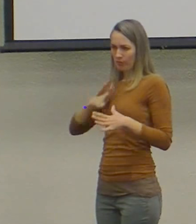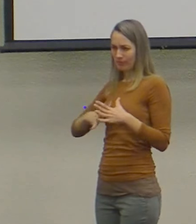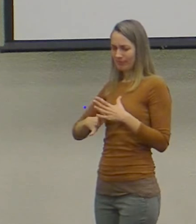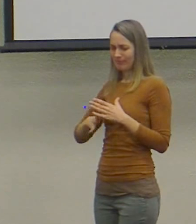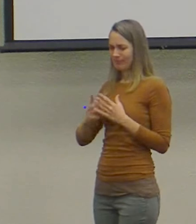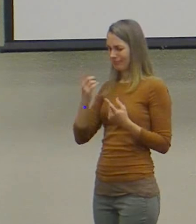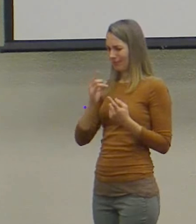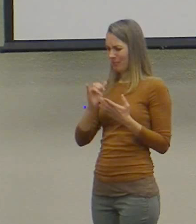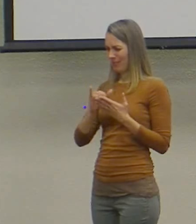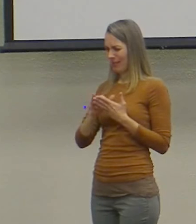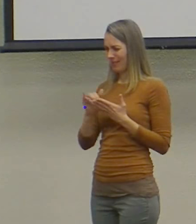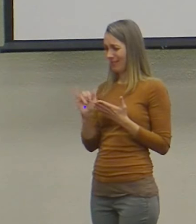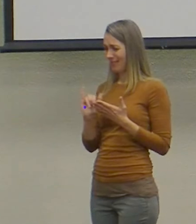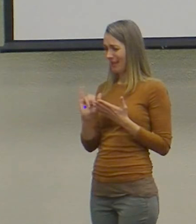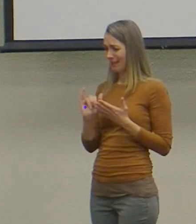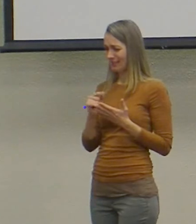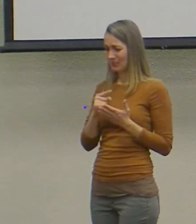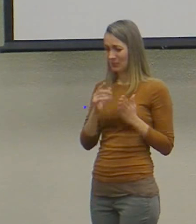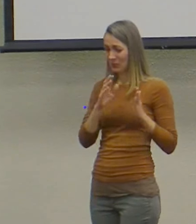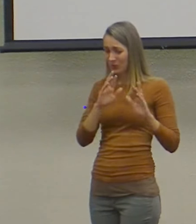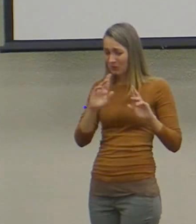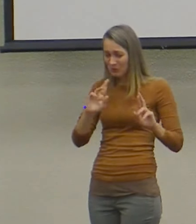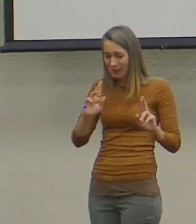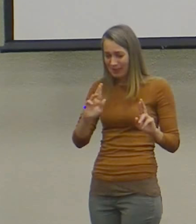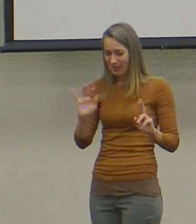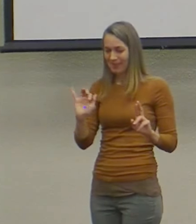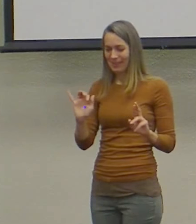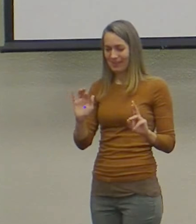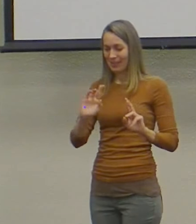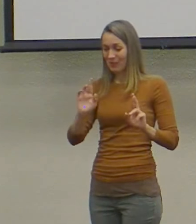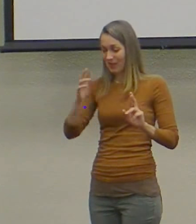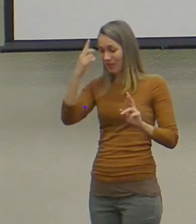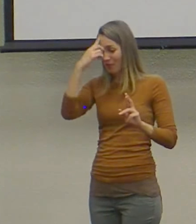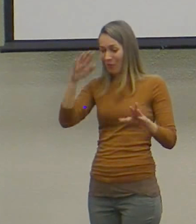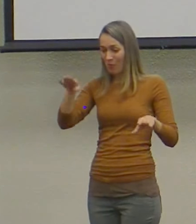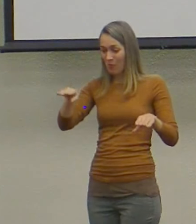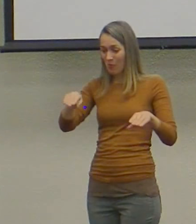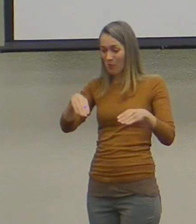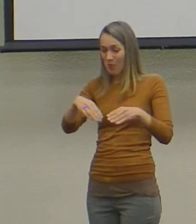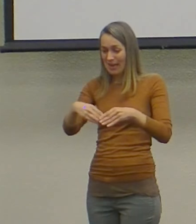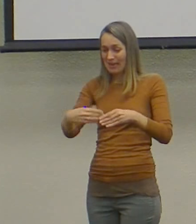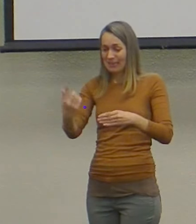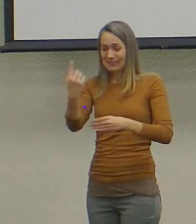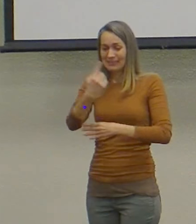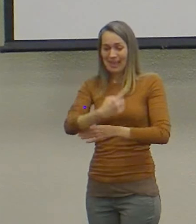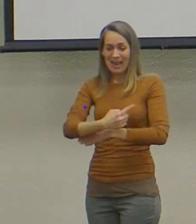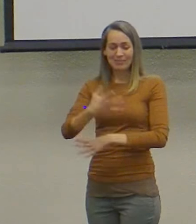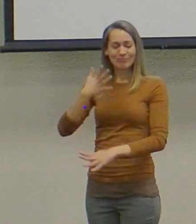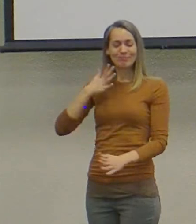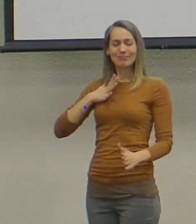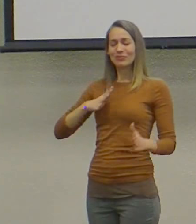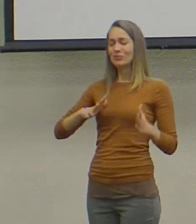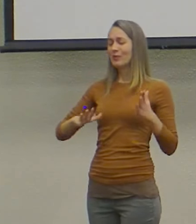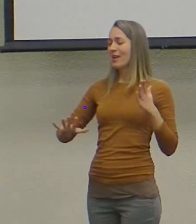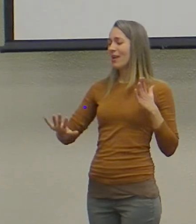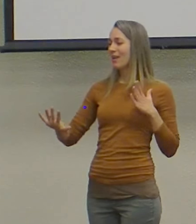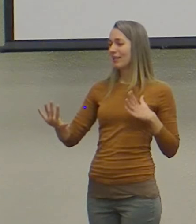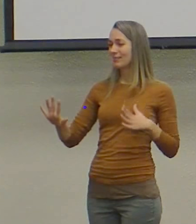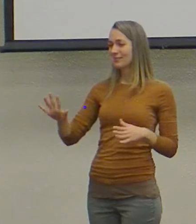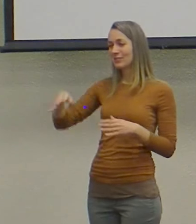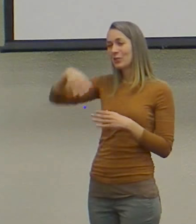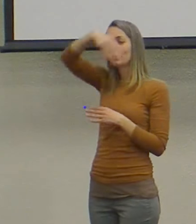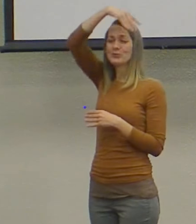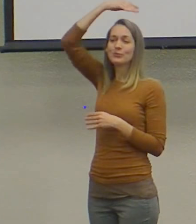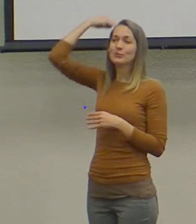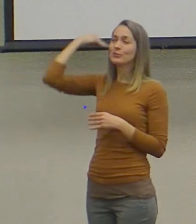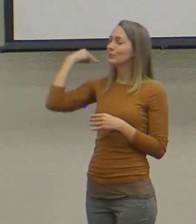prepared, almost as though she were preparing for her wedding day. She has put it on. She's wrapped up. The Eastern